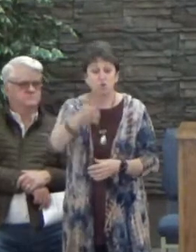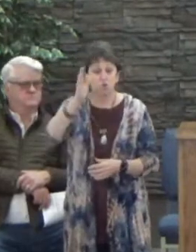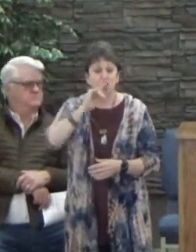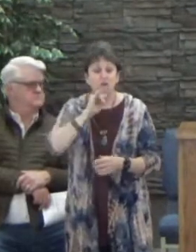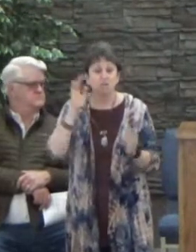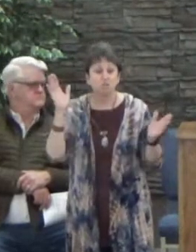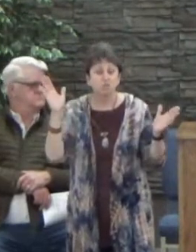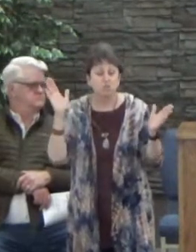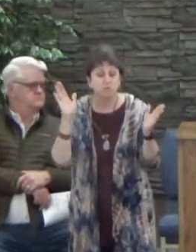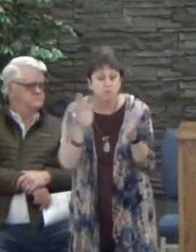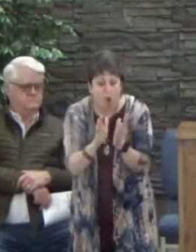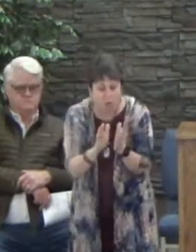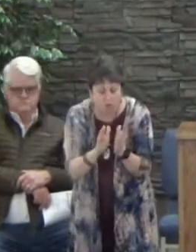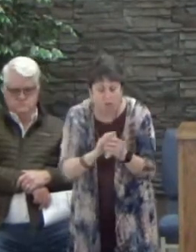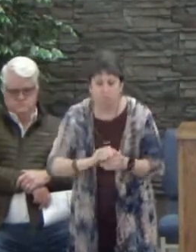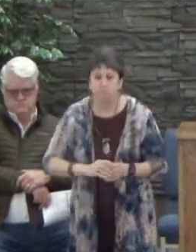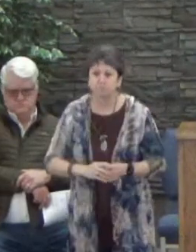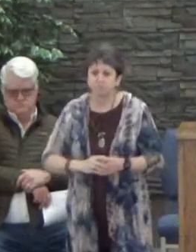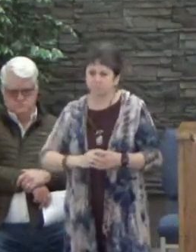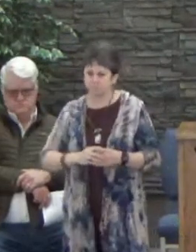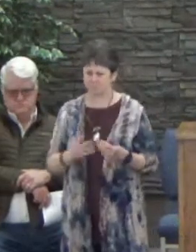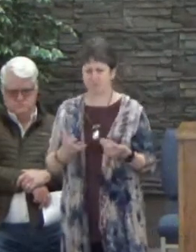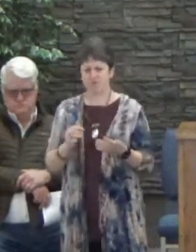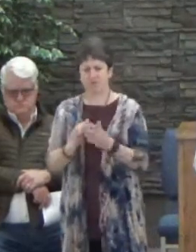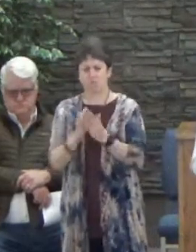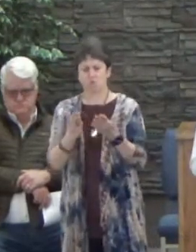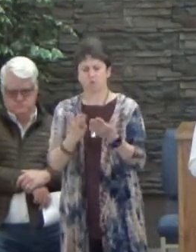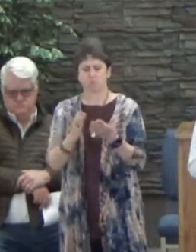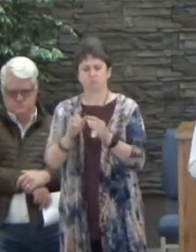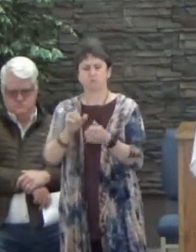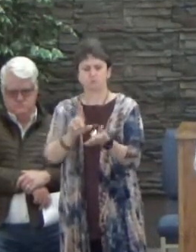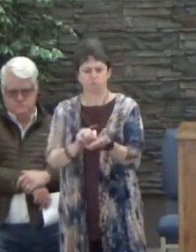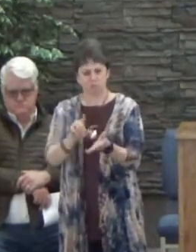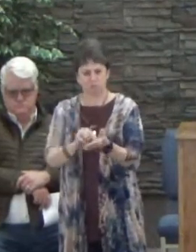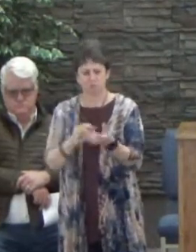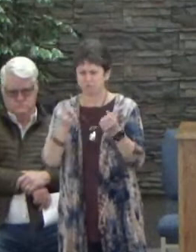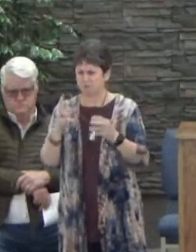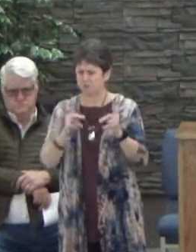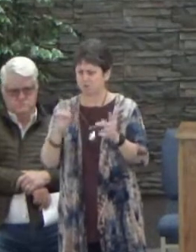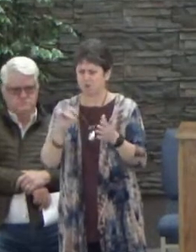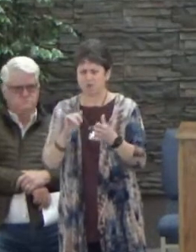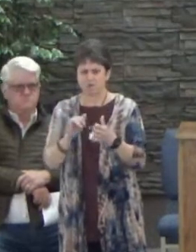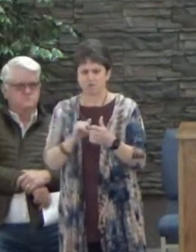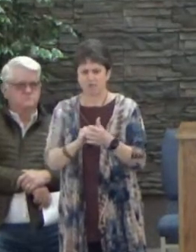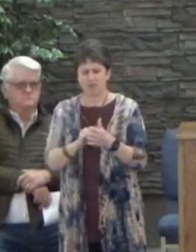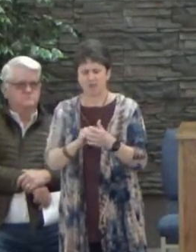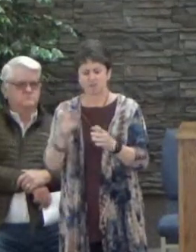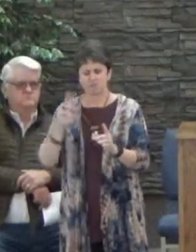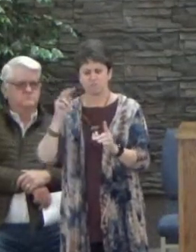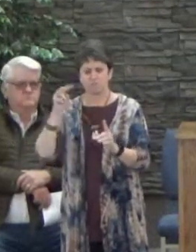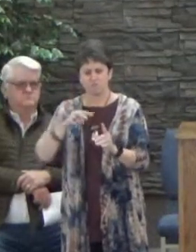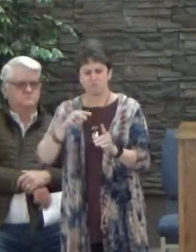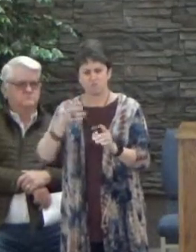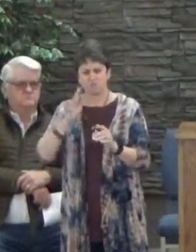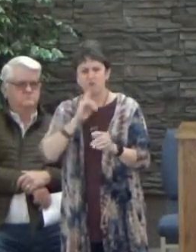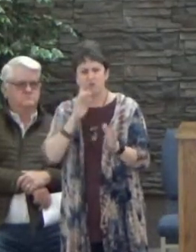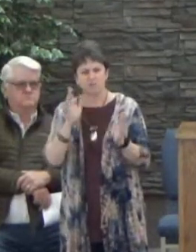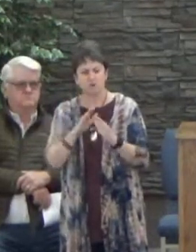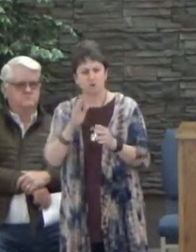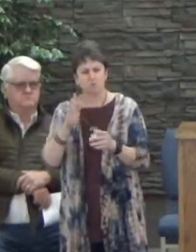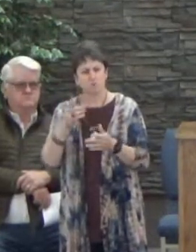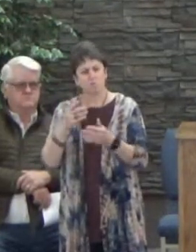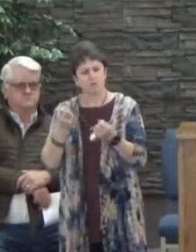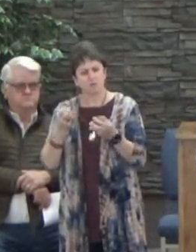Small. And so that book came out, and for many people, that view of God, their view of God is too